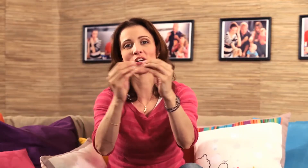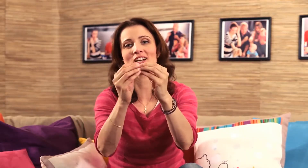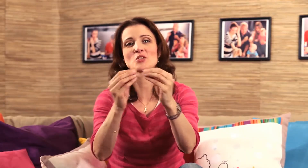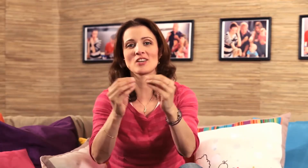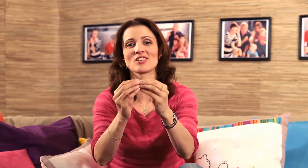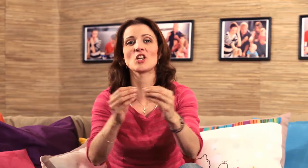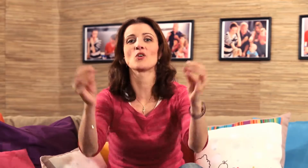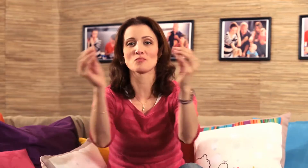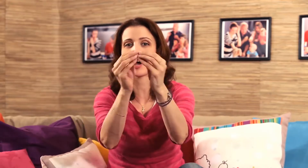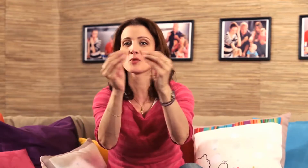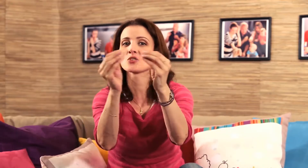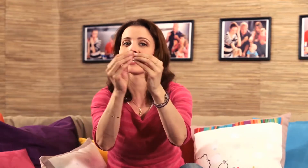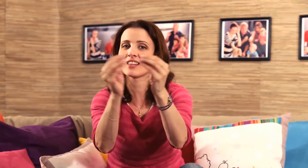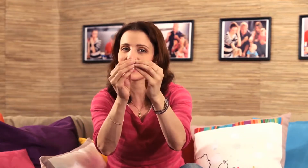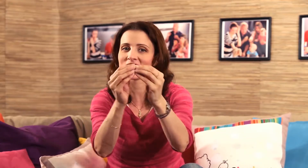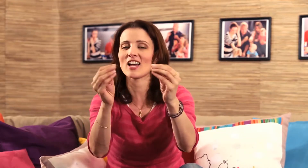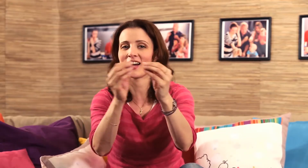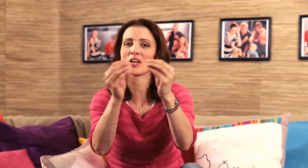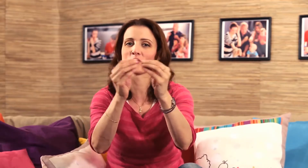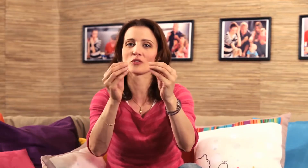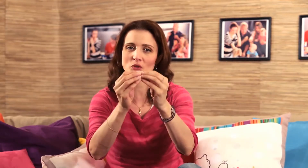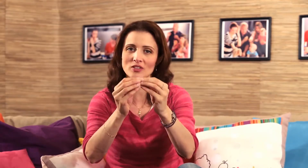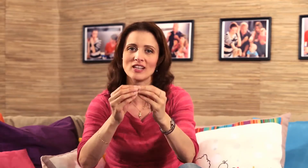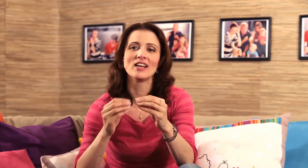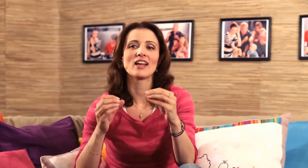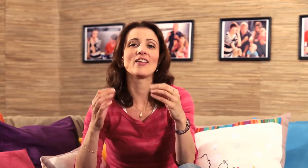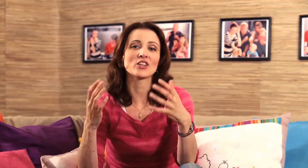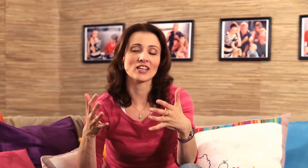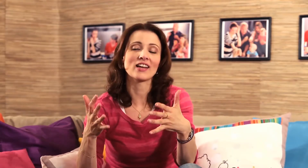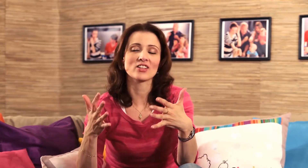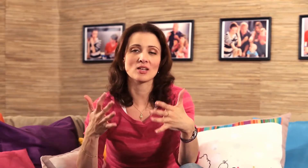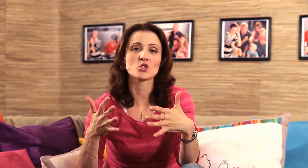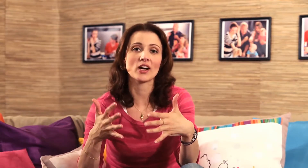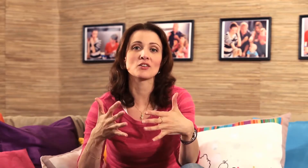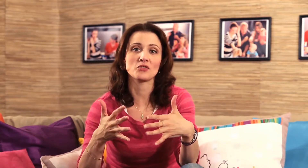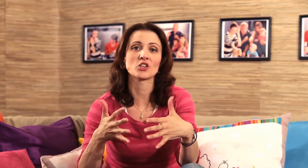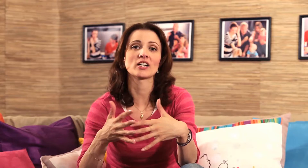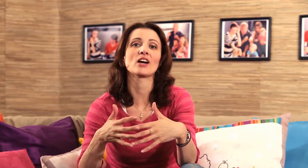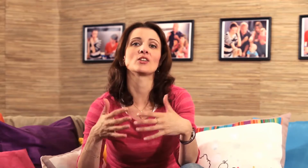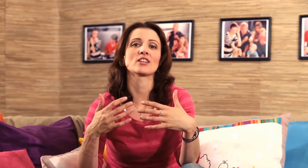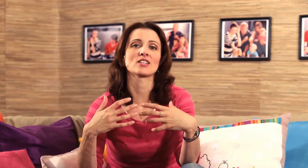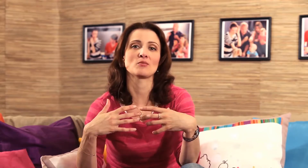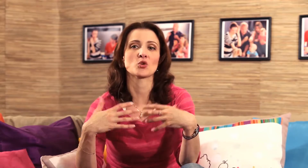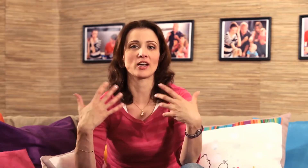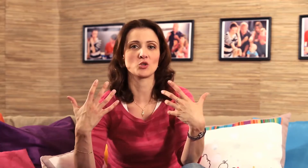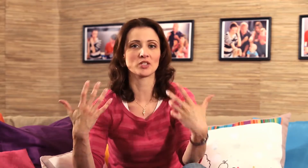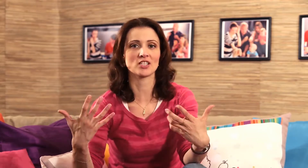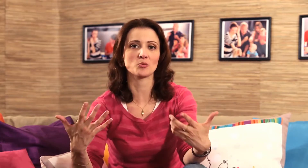hands, because they know if mom goes like this, I get more food. And that's, again, that's them trying to figure it out, and that's them trying to participate